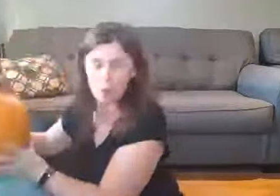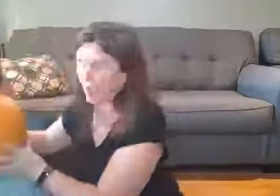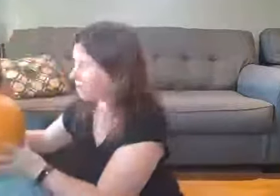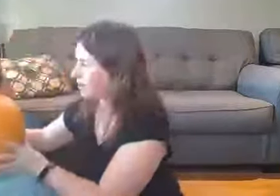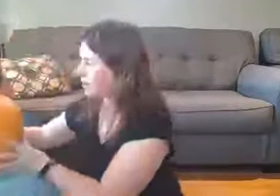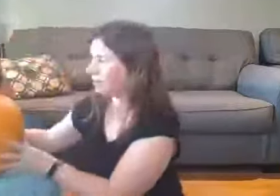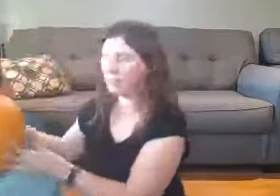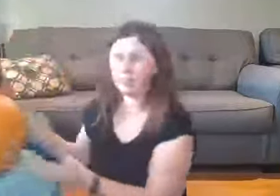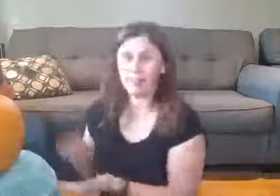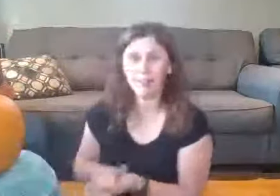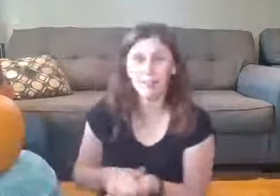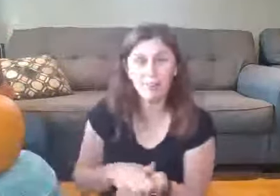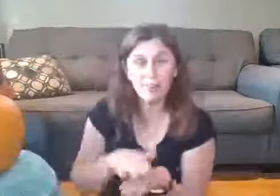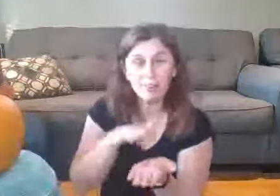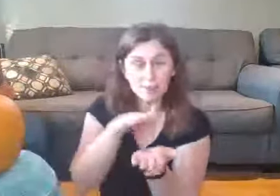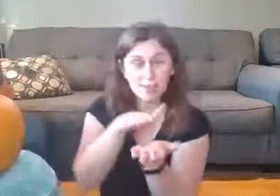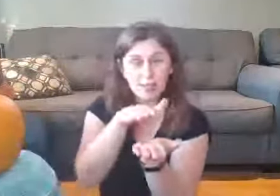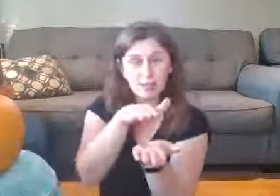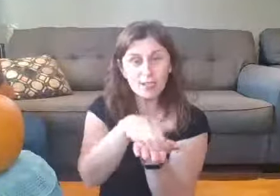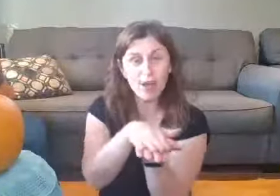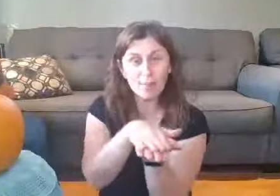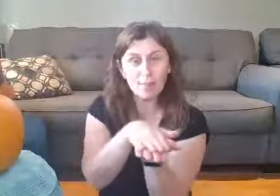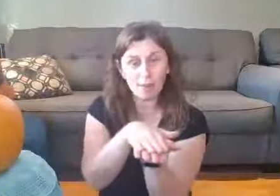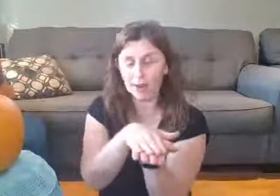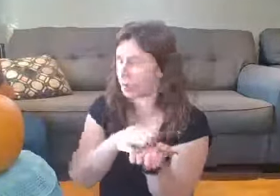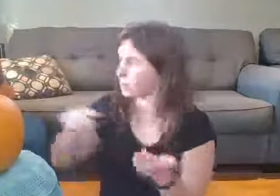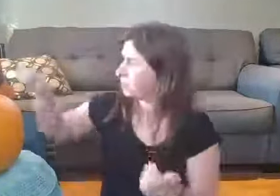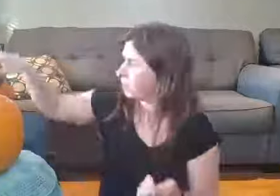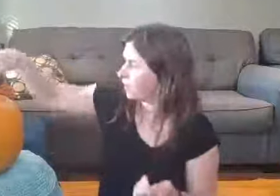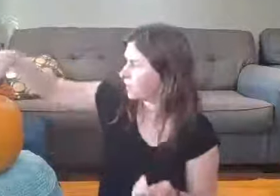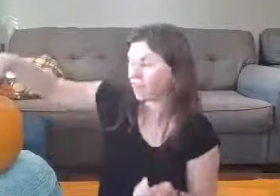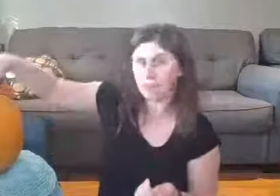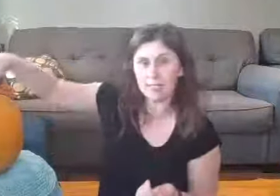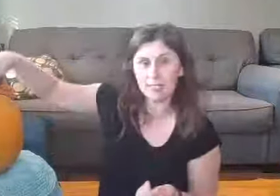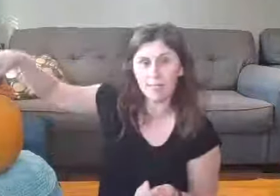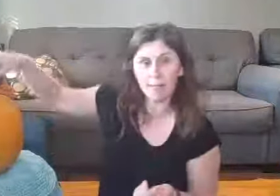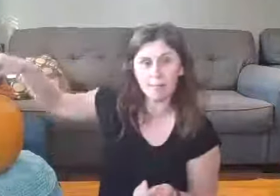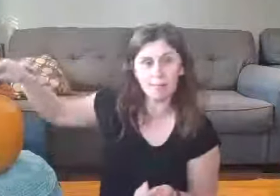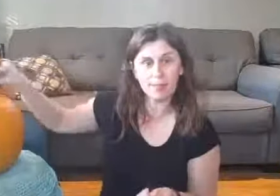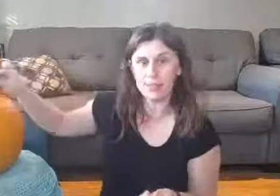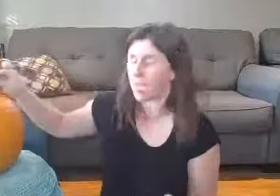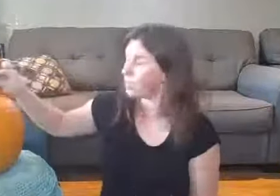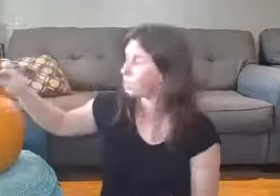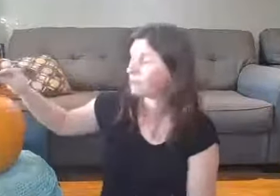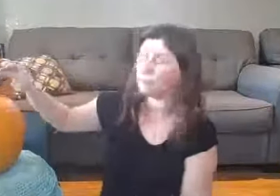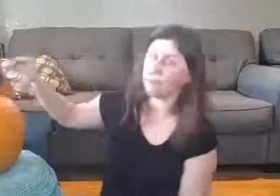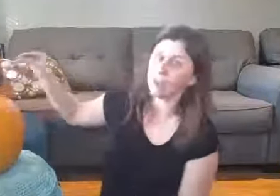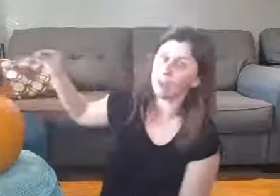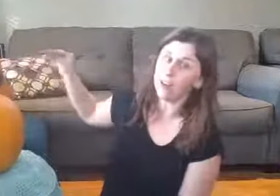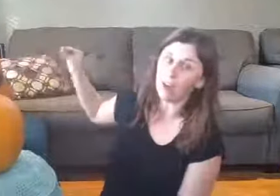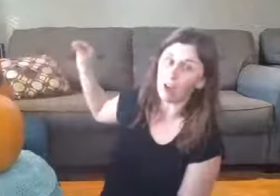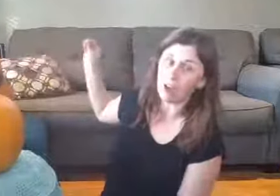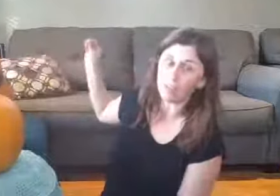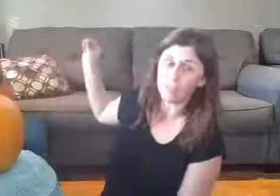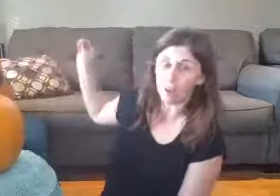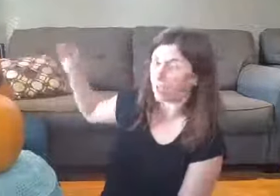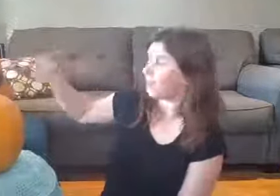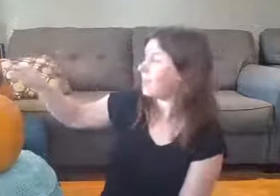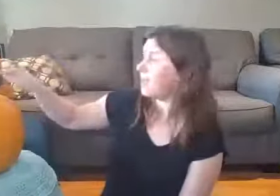heavy. They grow sitting on top of the ground. And they have a stem that's attached to a very long vine. And